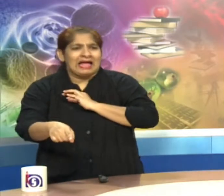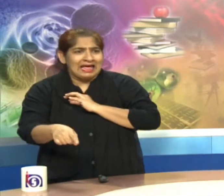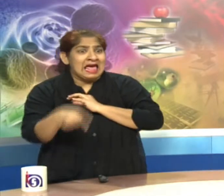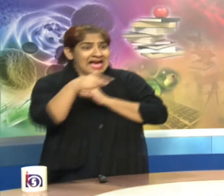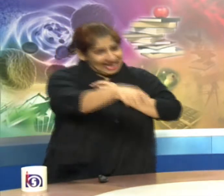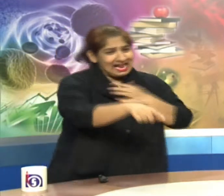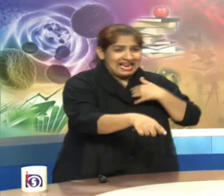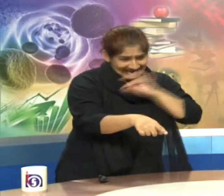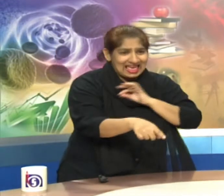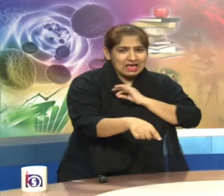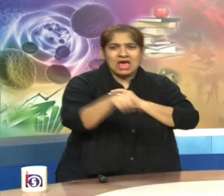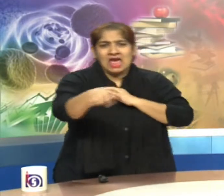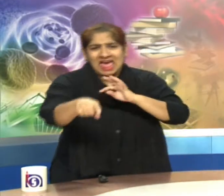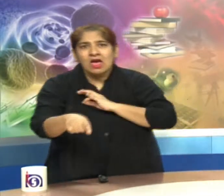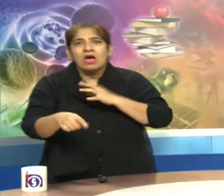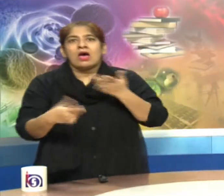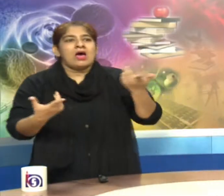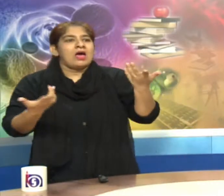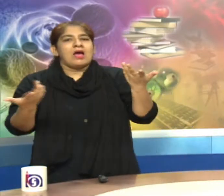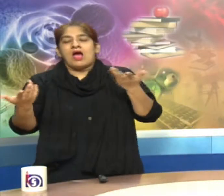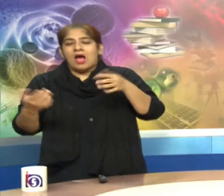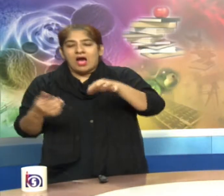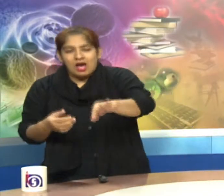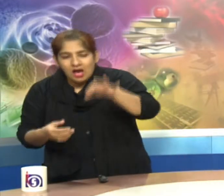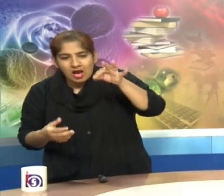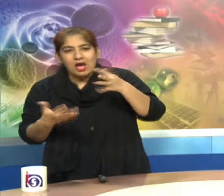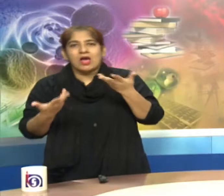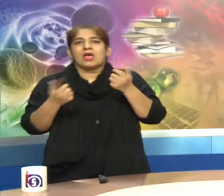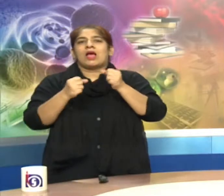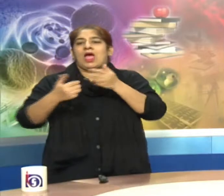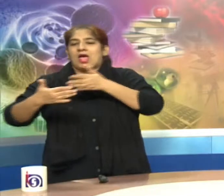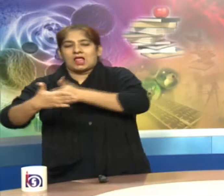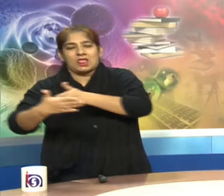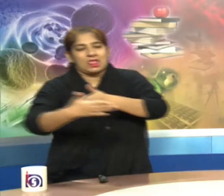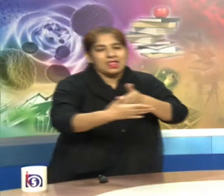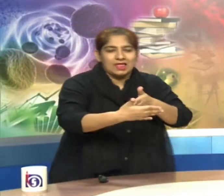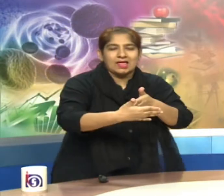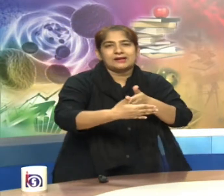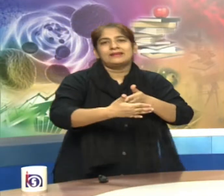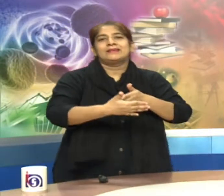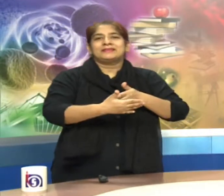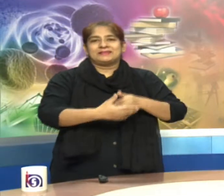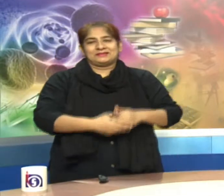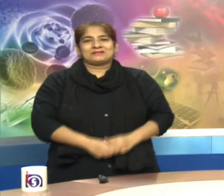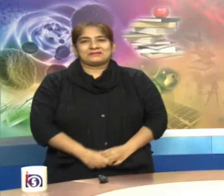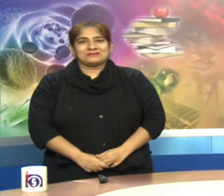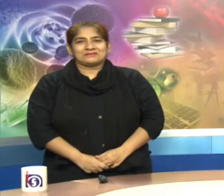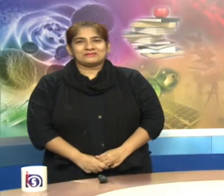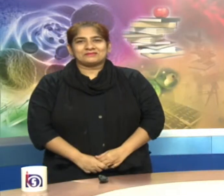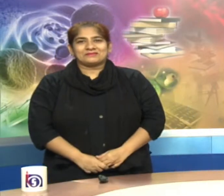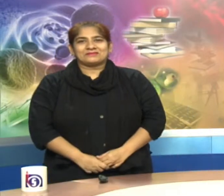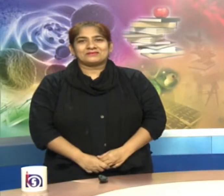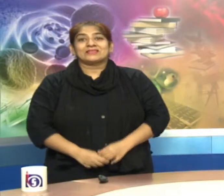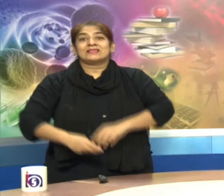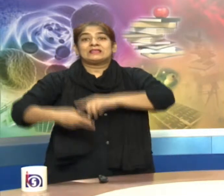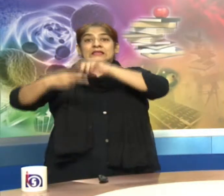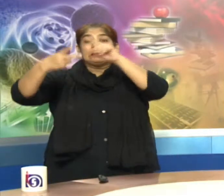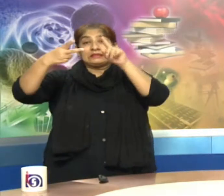different reactions to the different products. So accordingly, there are different